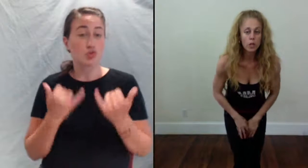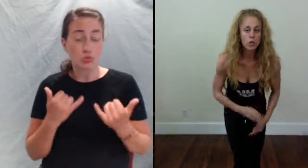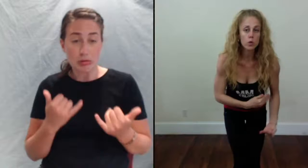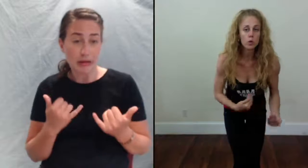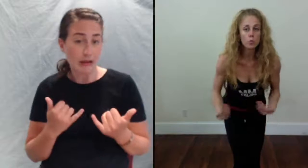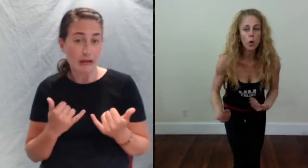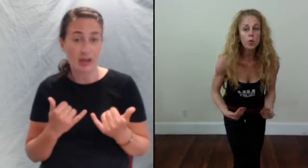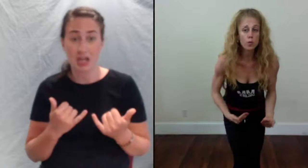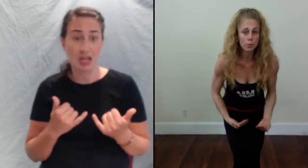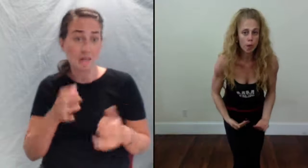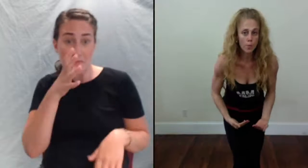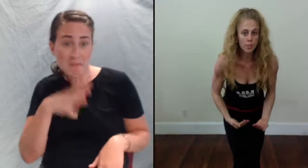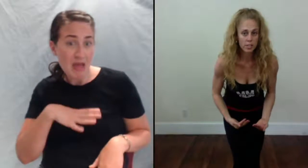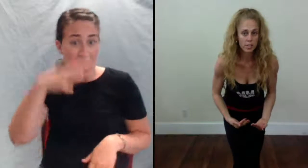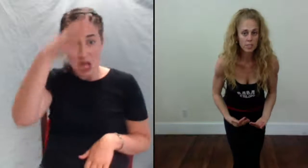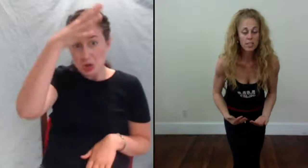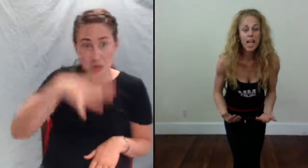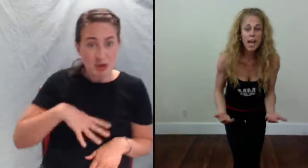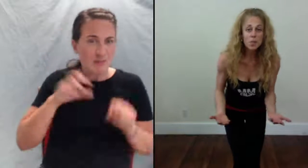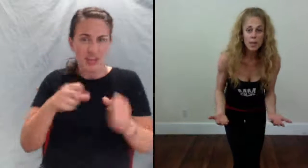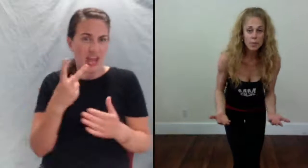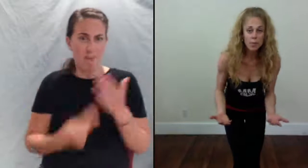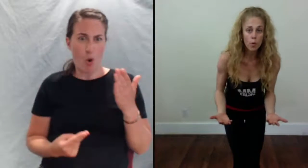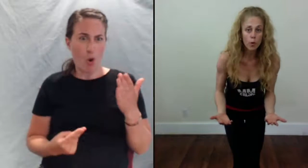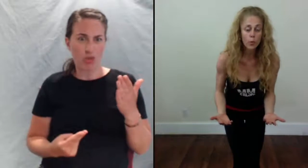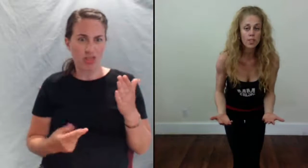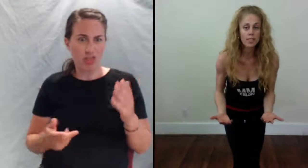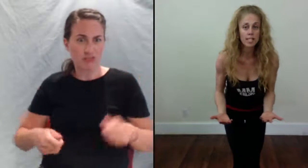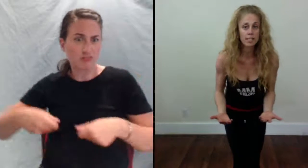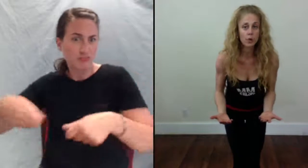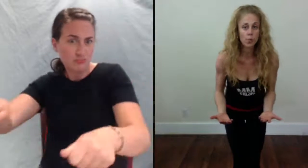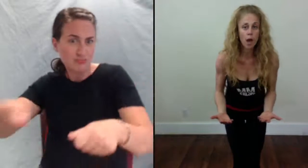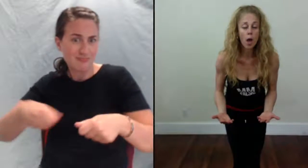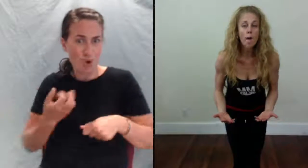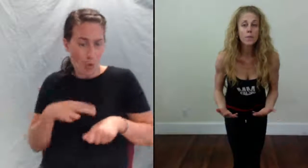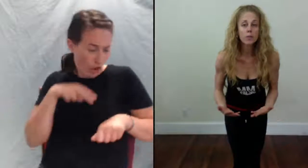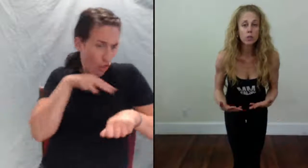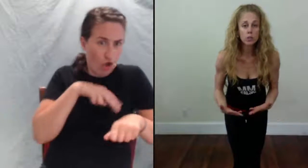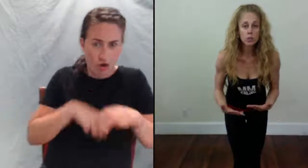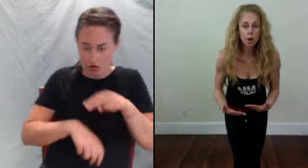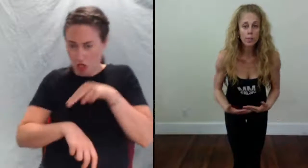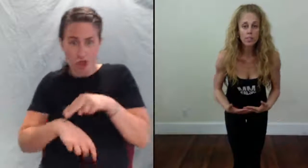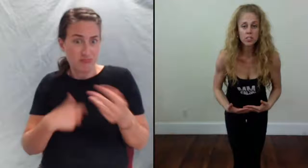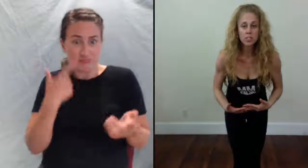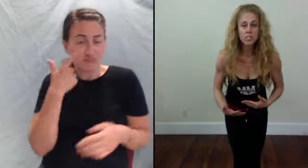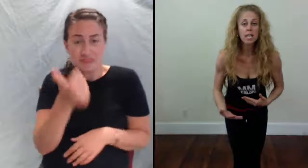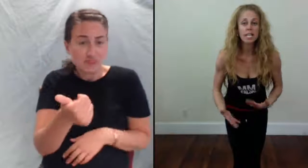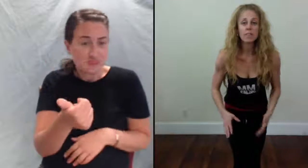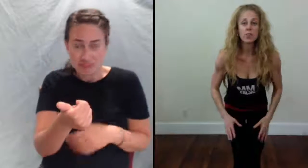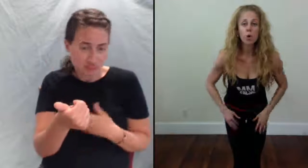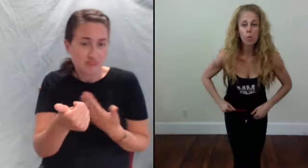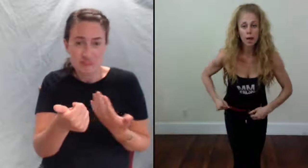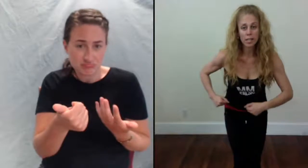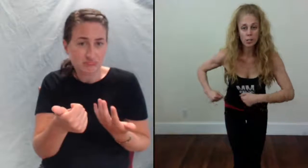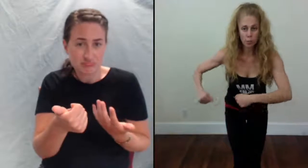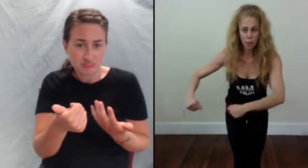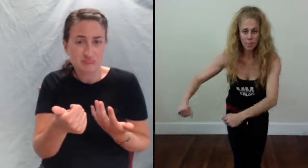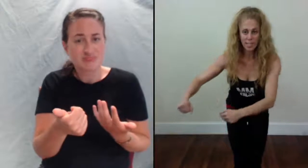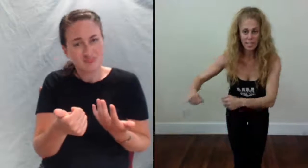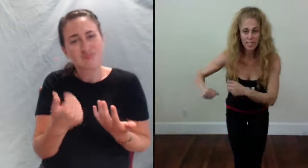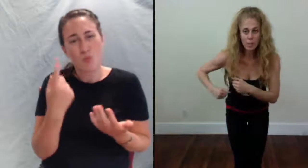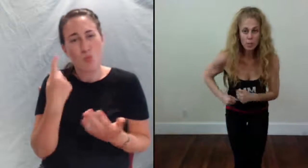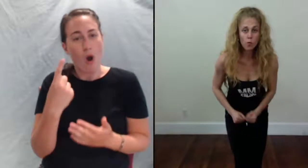and women use both of those arm positions and many more when they're dancing rumba. But those two arm positions, even though one